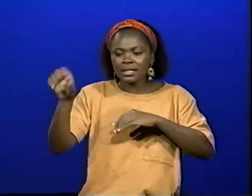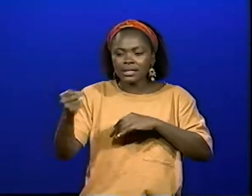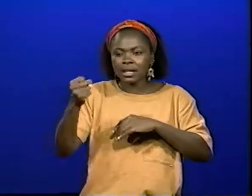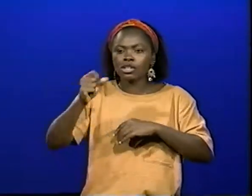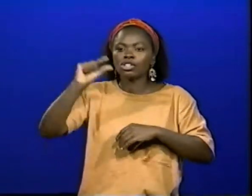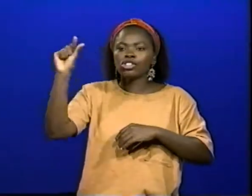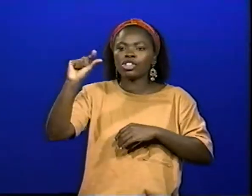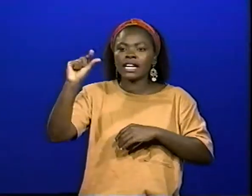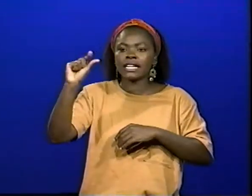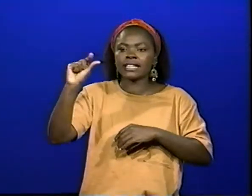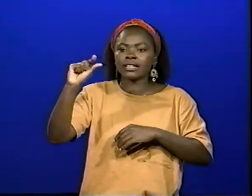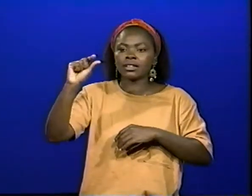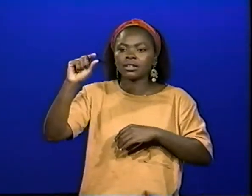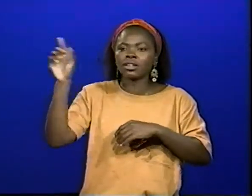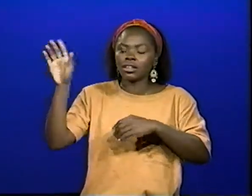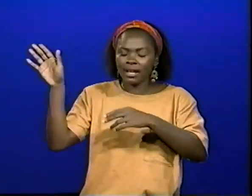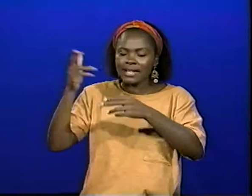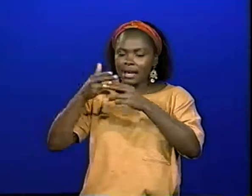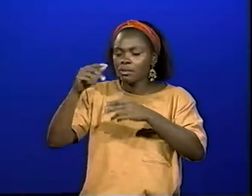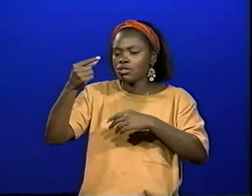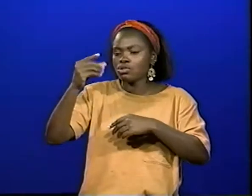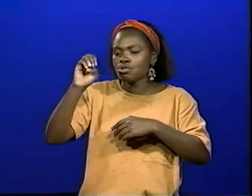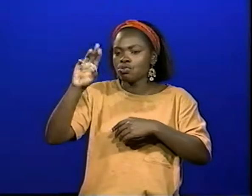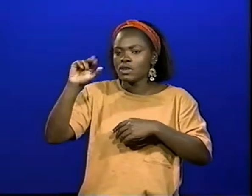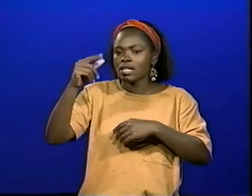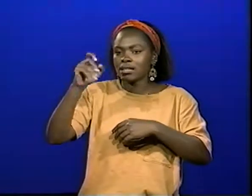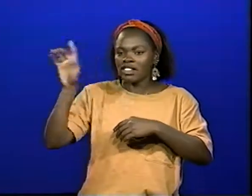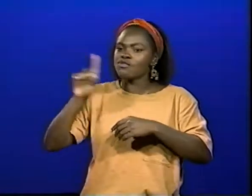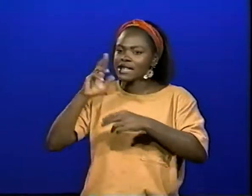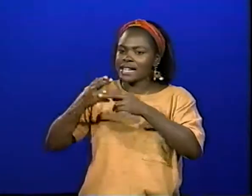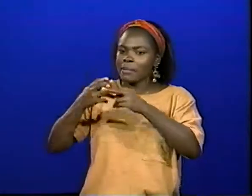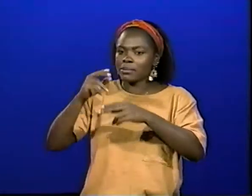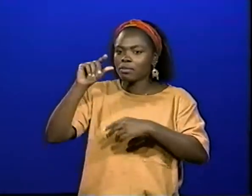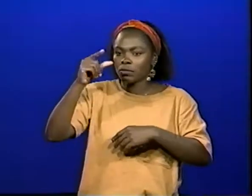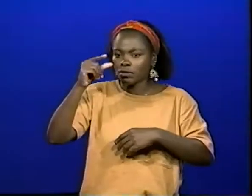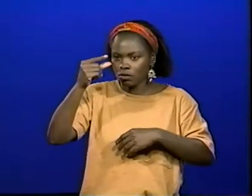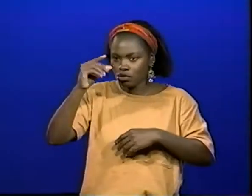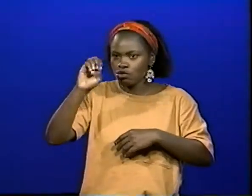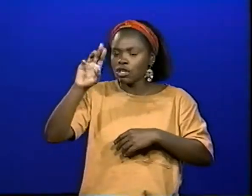Jamaican George's. That's the name of the restaurant, Jamaica George.